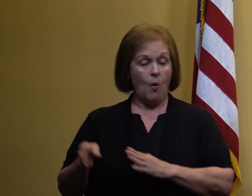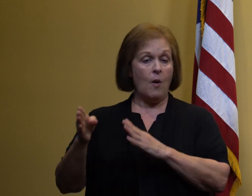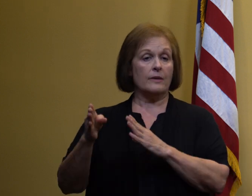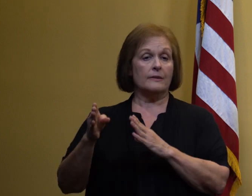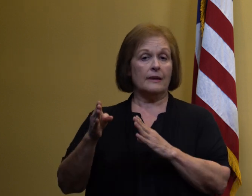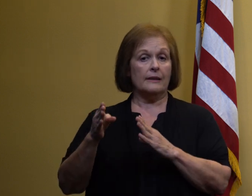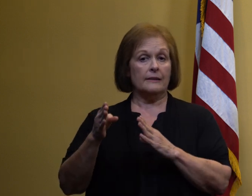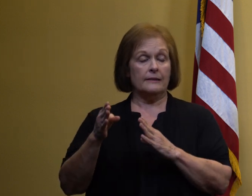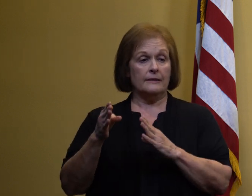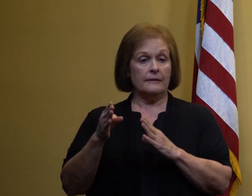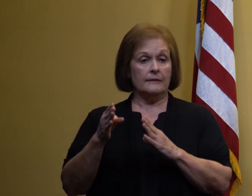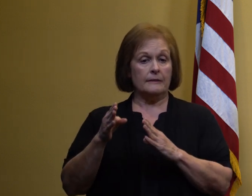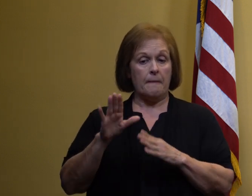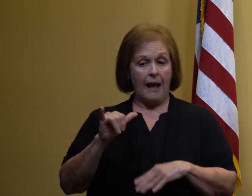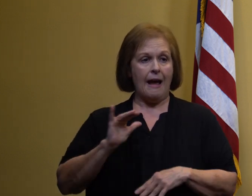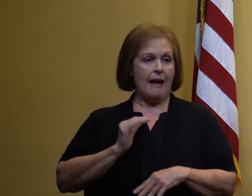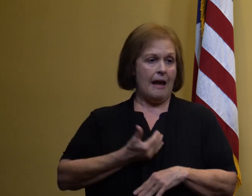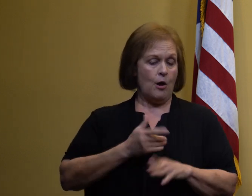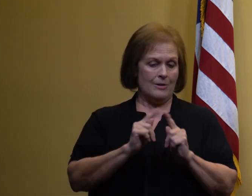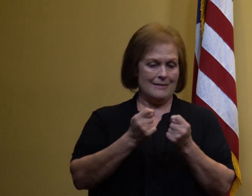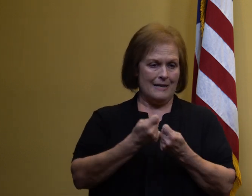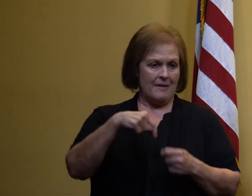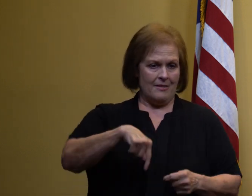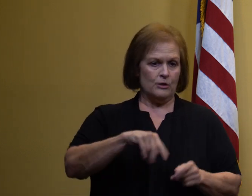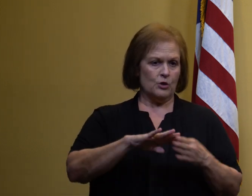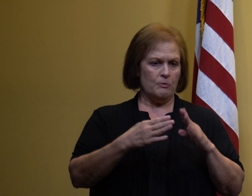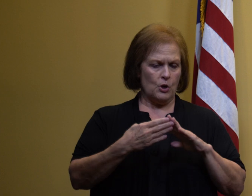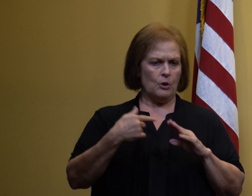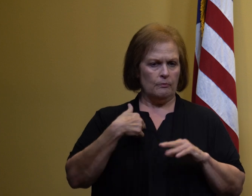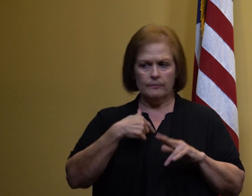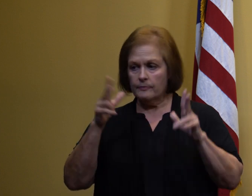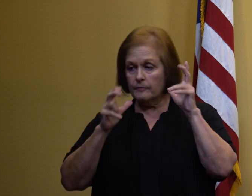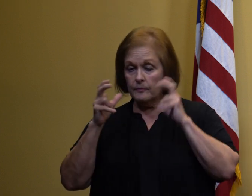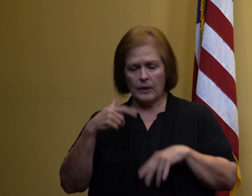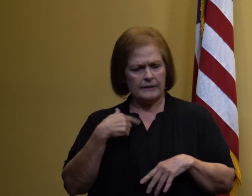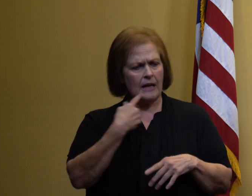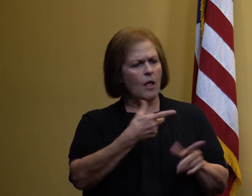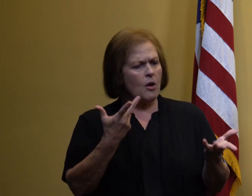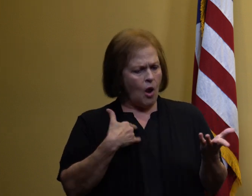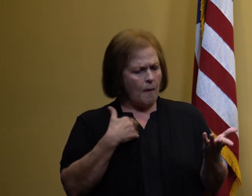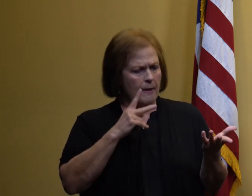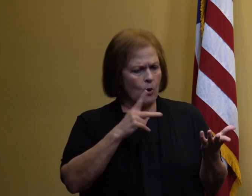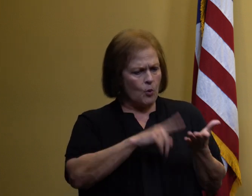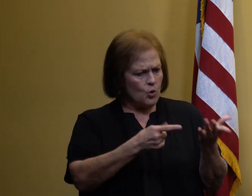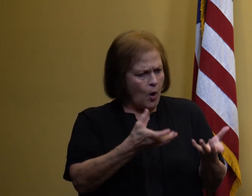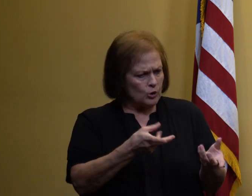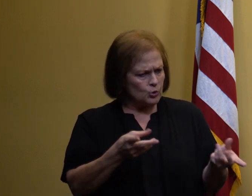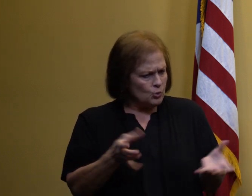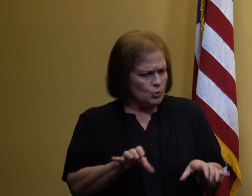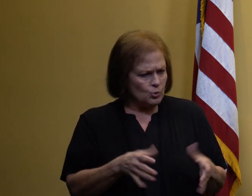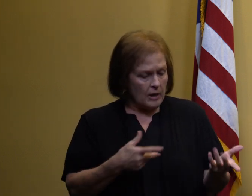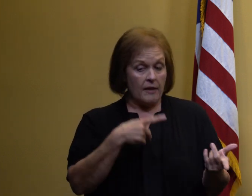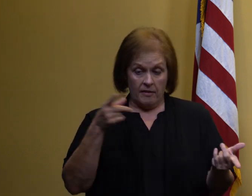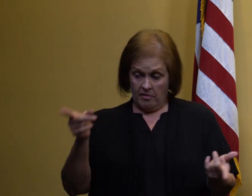by our teens in this community. Again, listening to them. And I said to them, well, what do you want to do? And they went